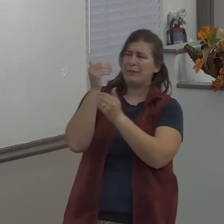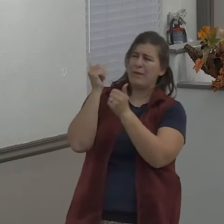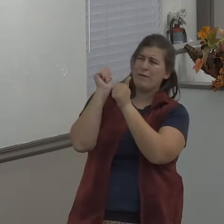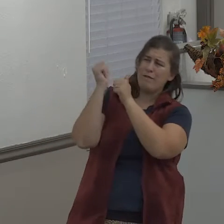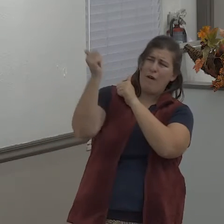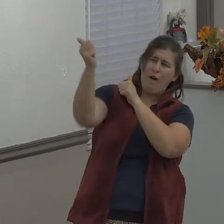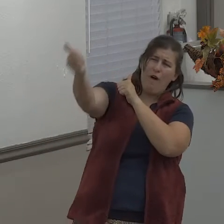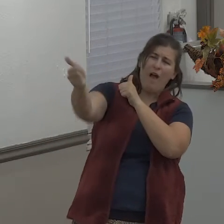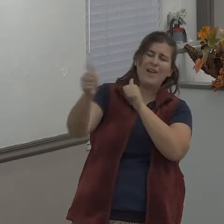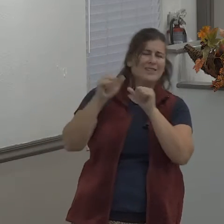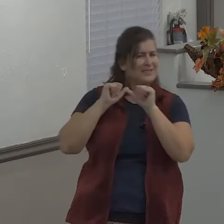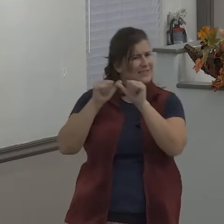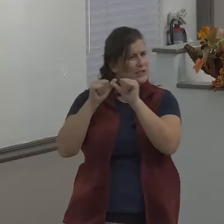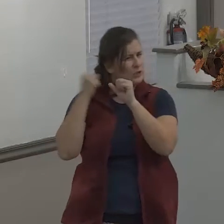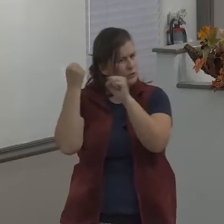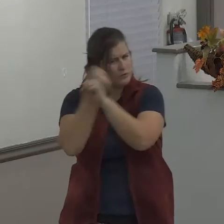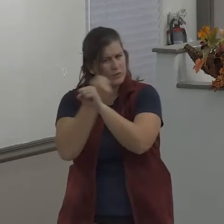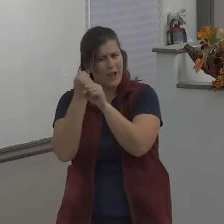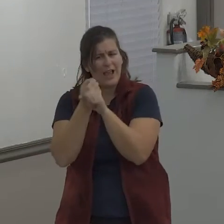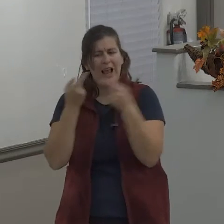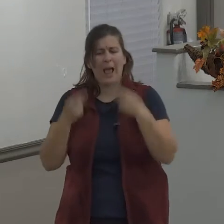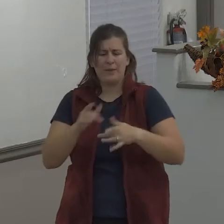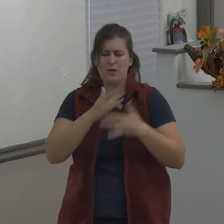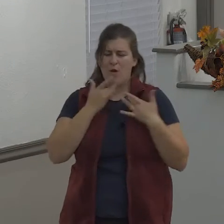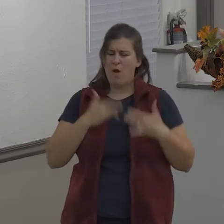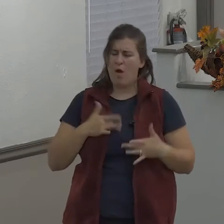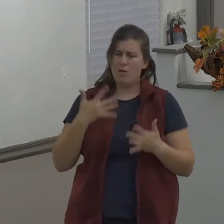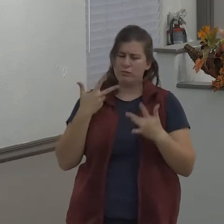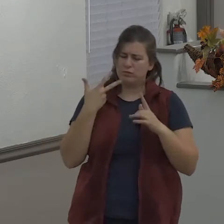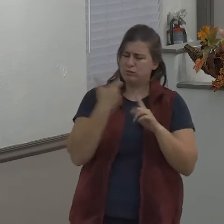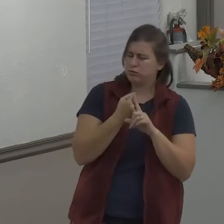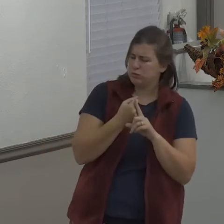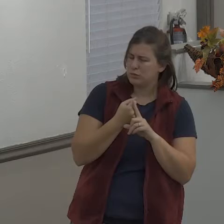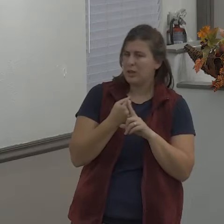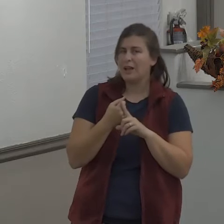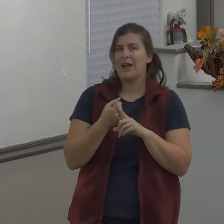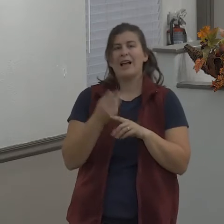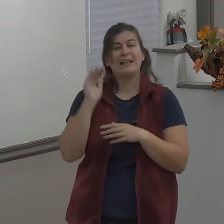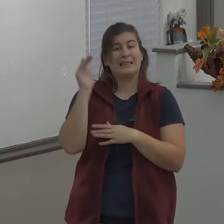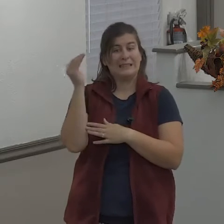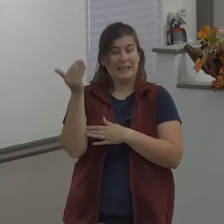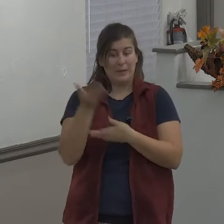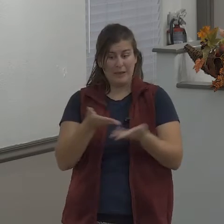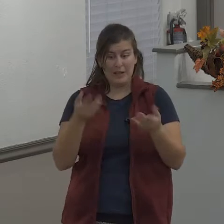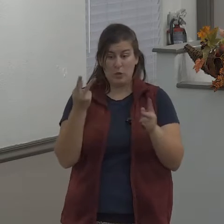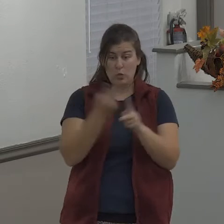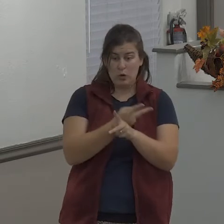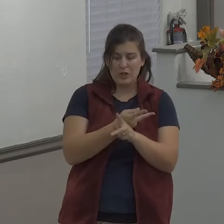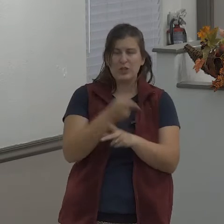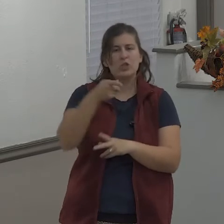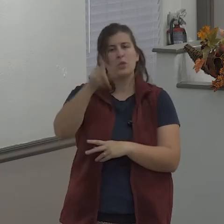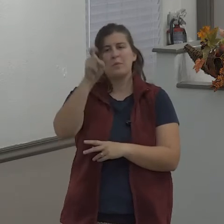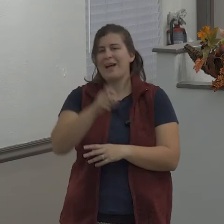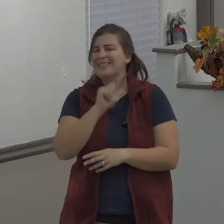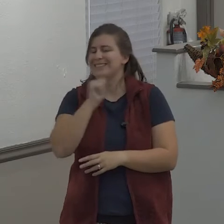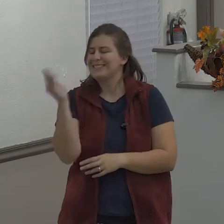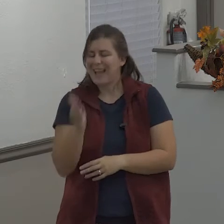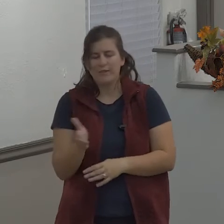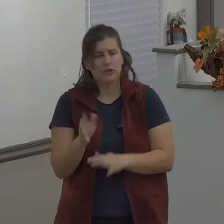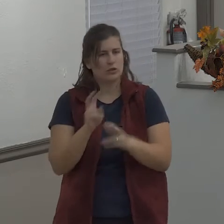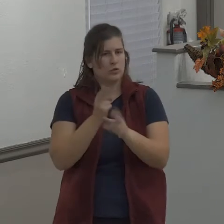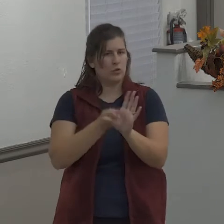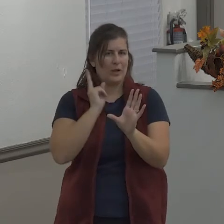far. So stick to the fight when you're hardest hit. It's when things seem worse that you must not